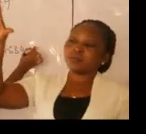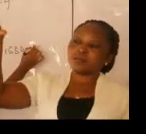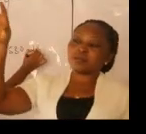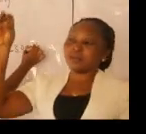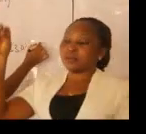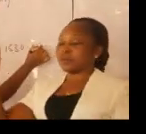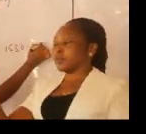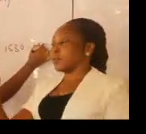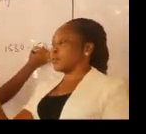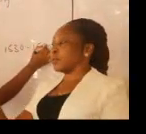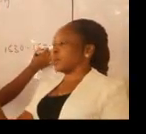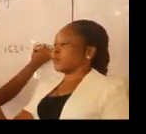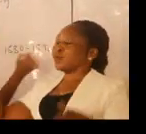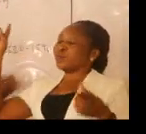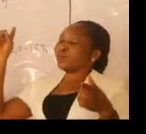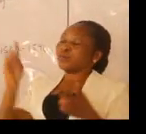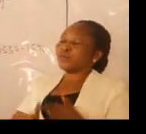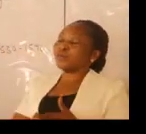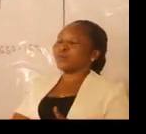to